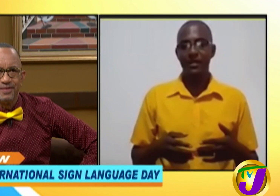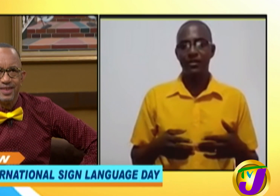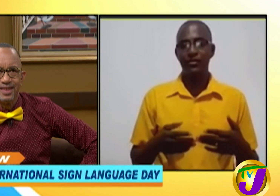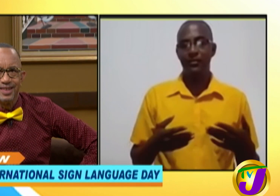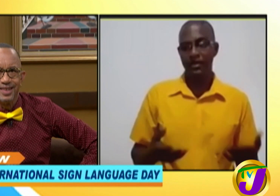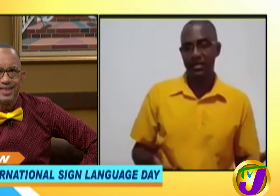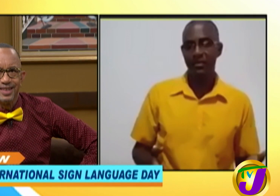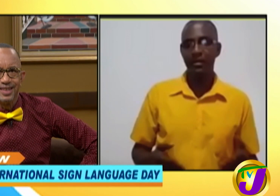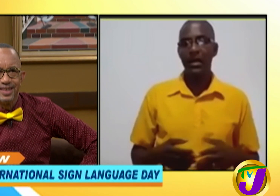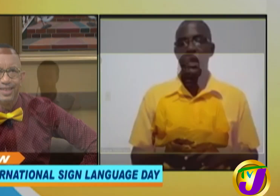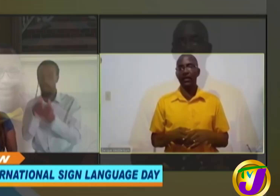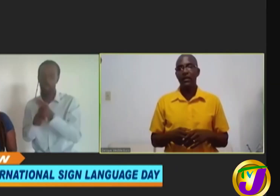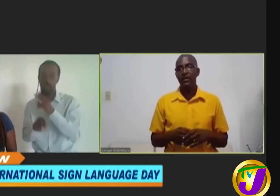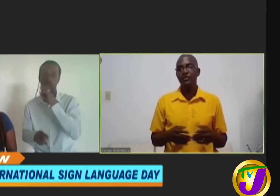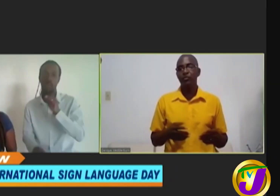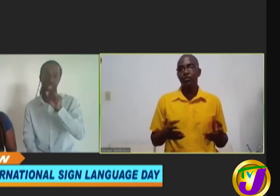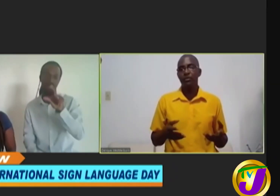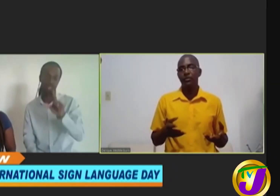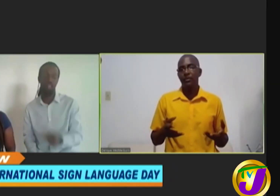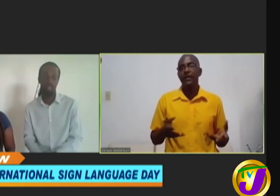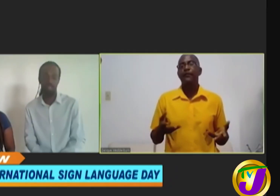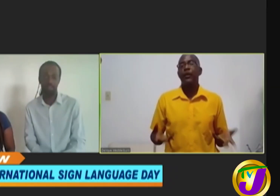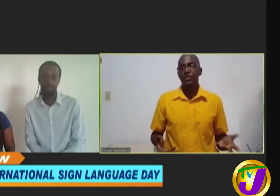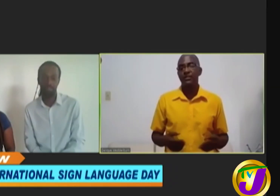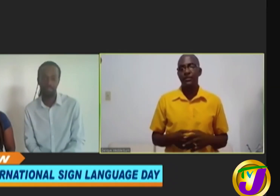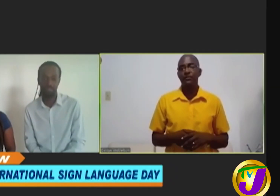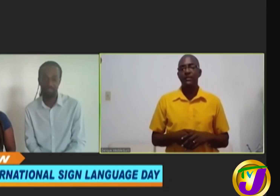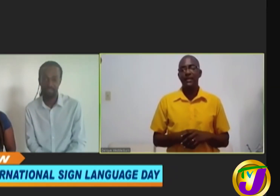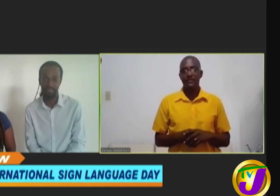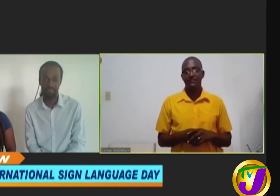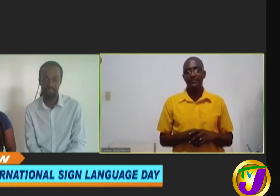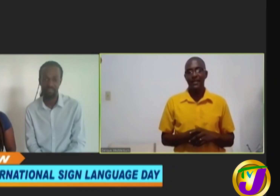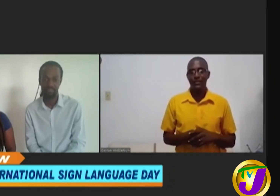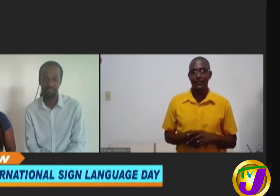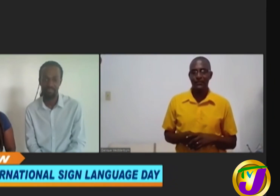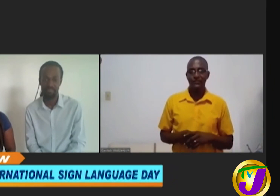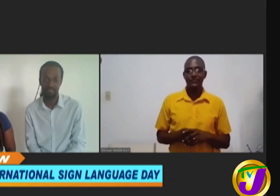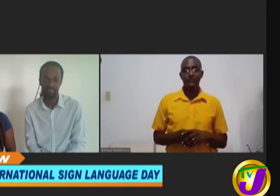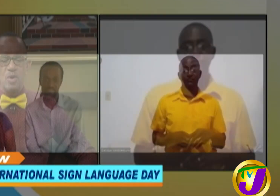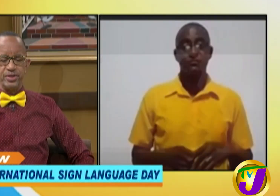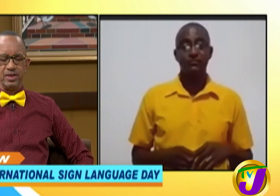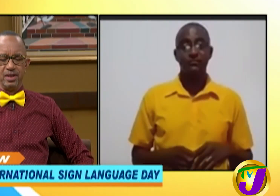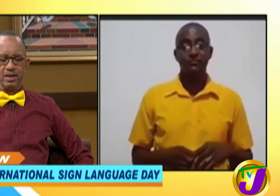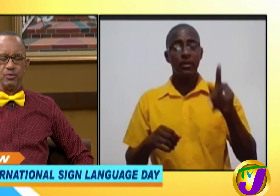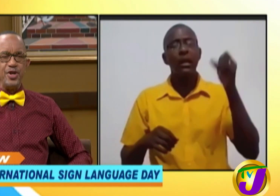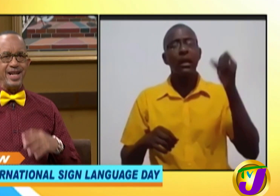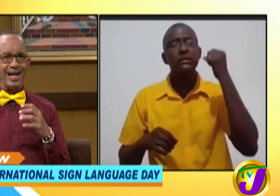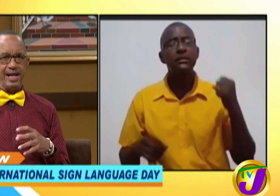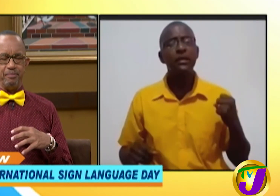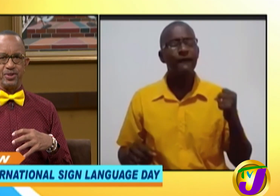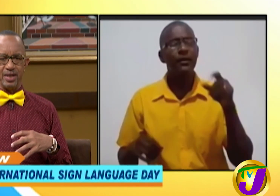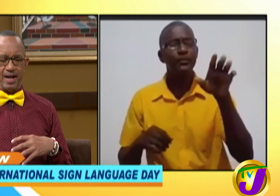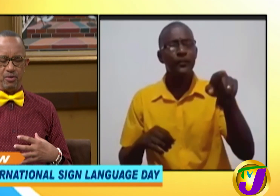Stephanie. Universal, and it is more influential. So yes. Okay, Steph, what about